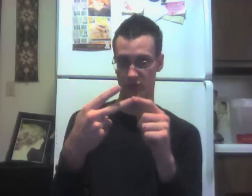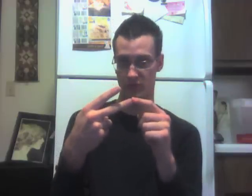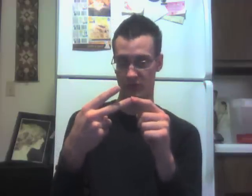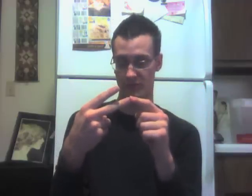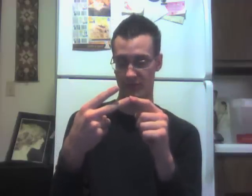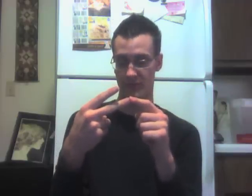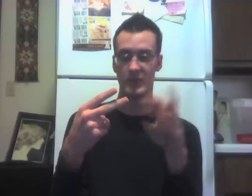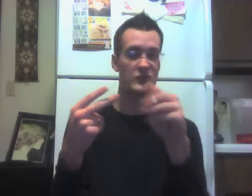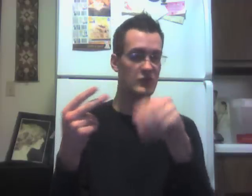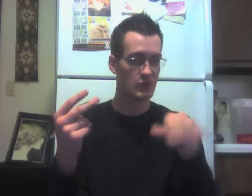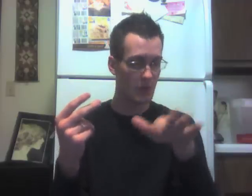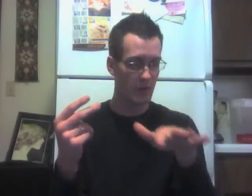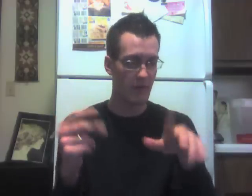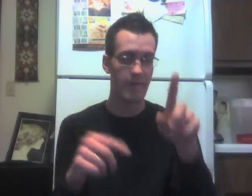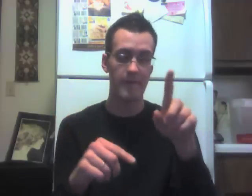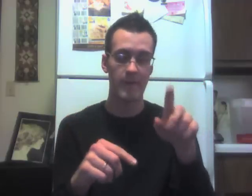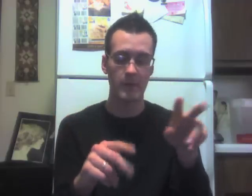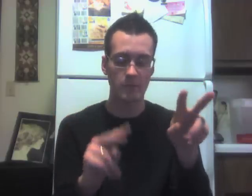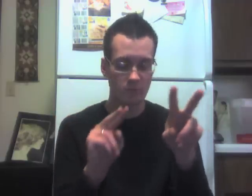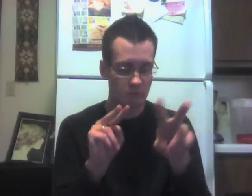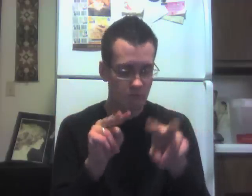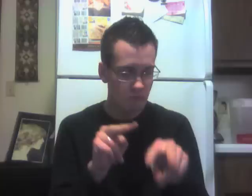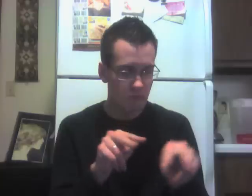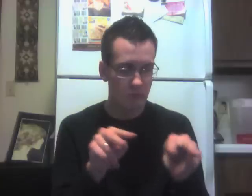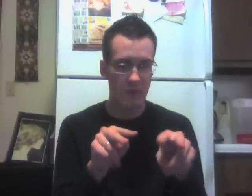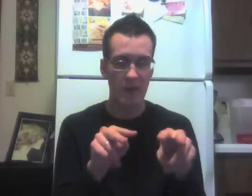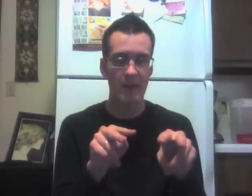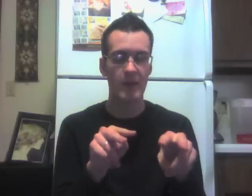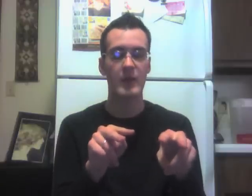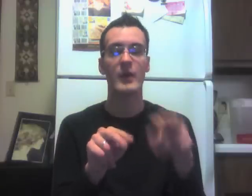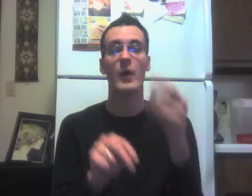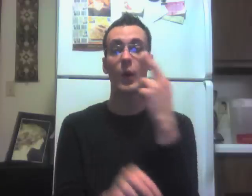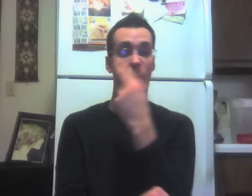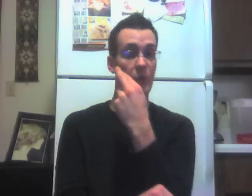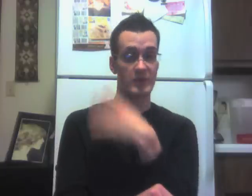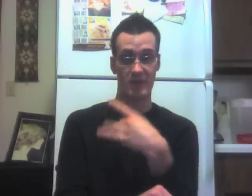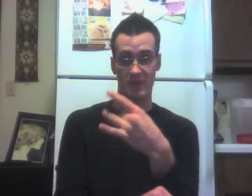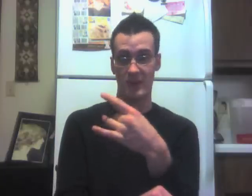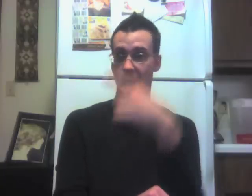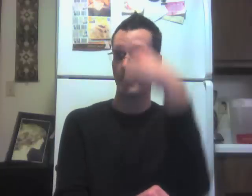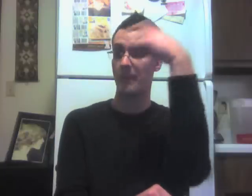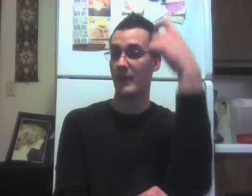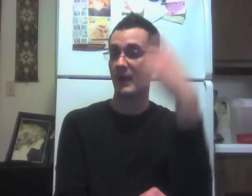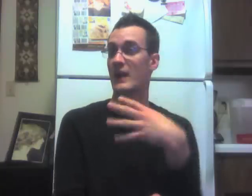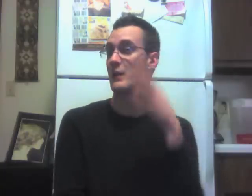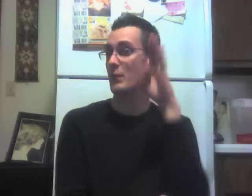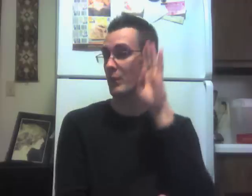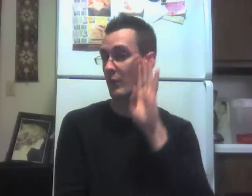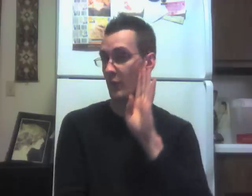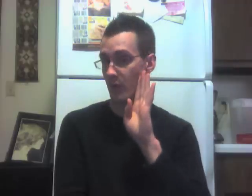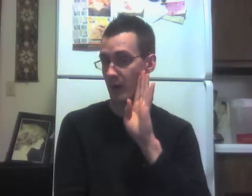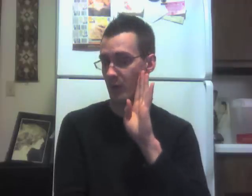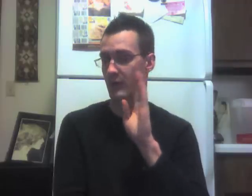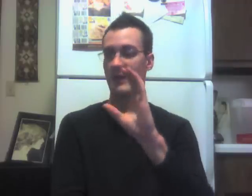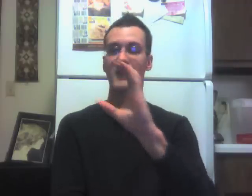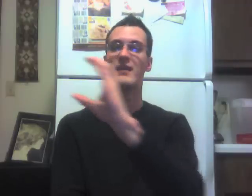suitable. Rose bushes like brown to black soil. Clay soil is not very advisable because it